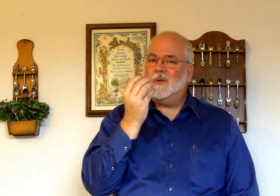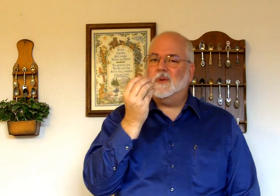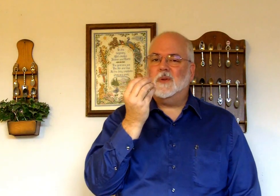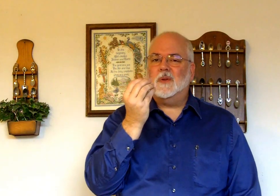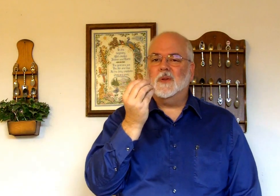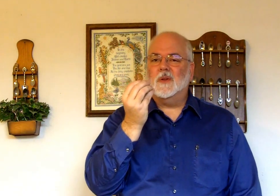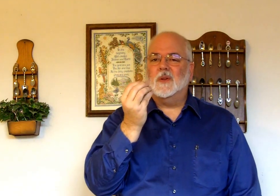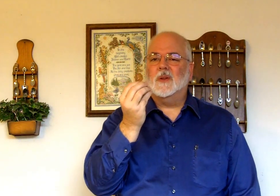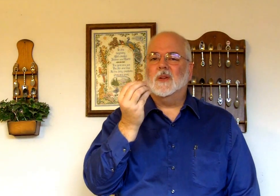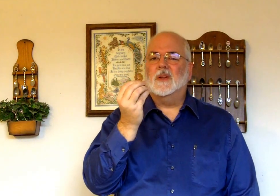beautiful